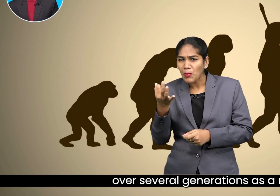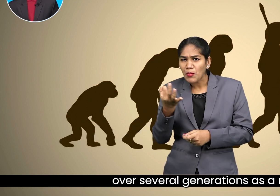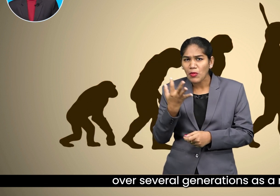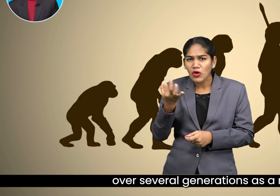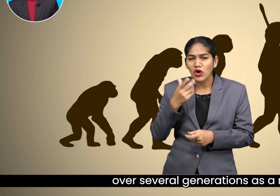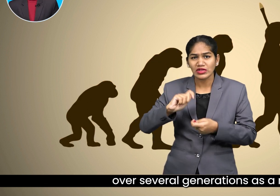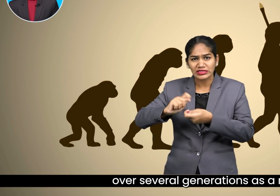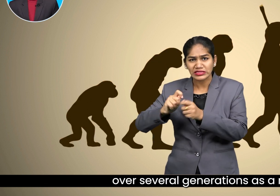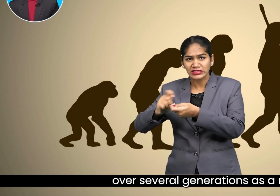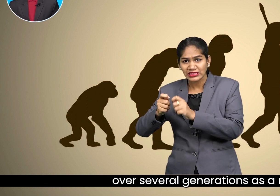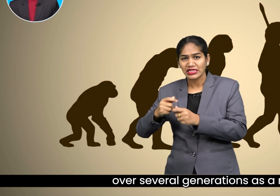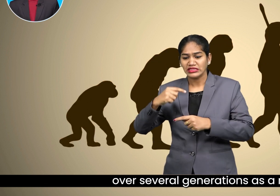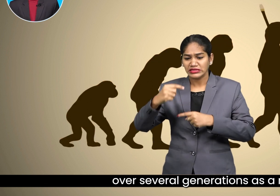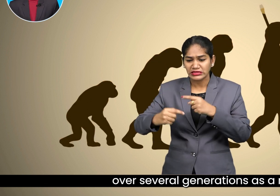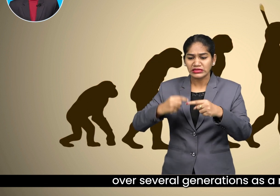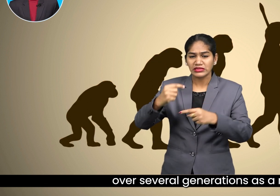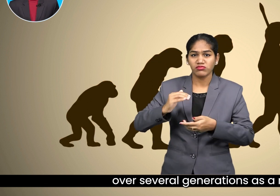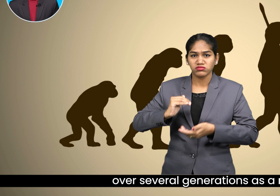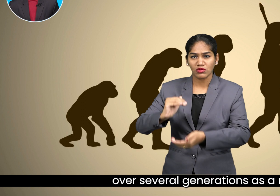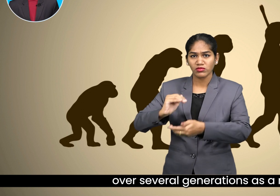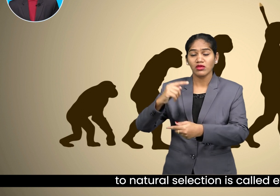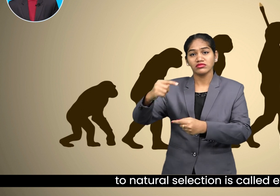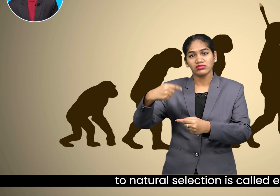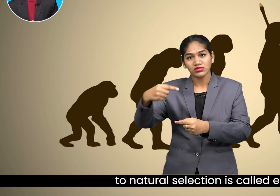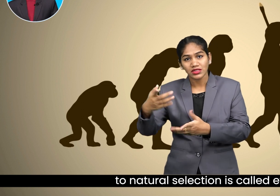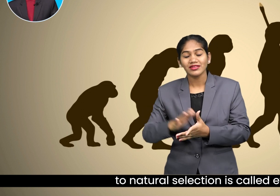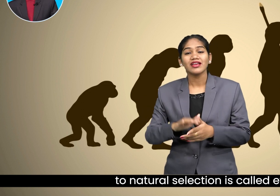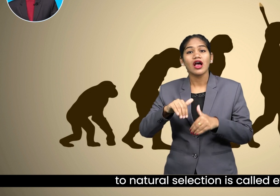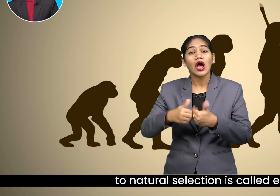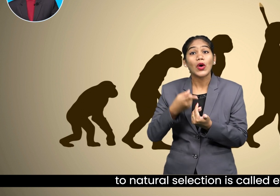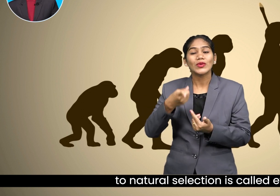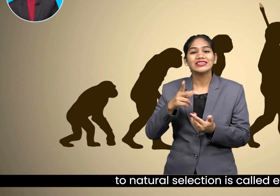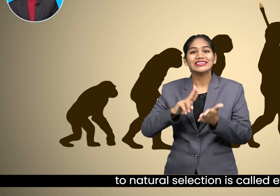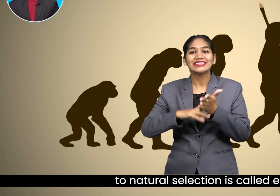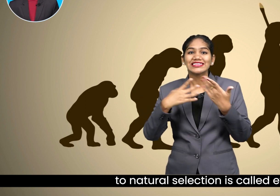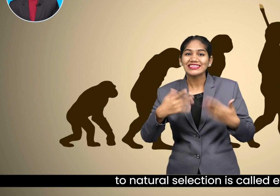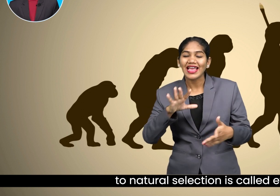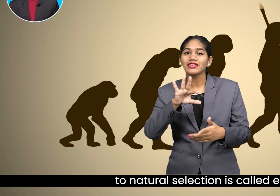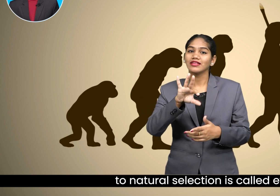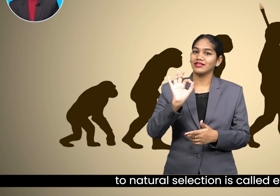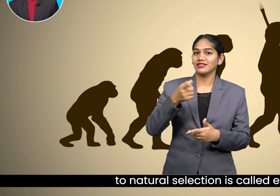several generations as a response to natural selection